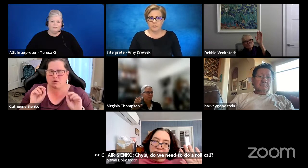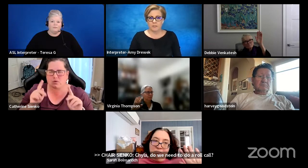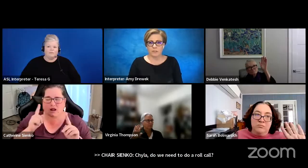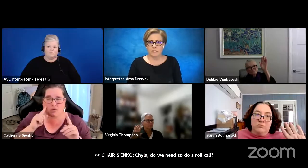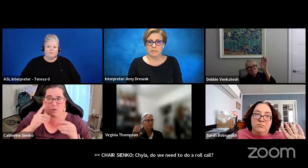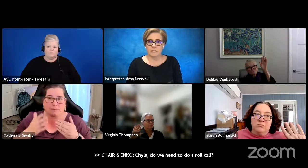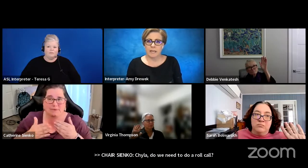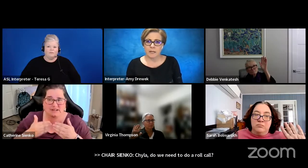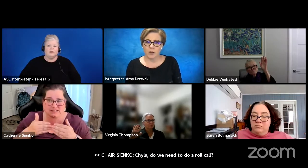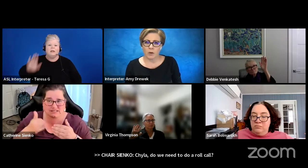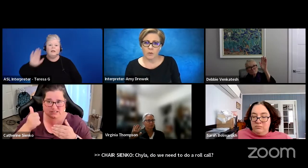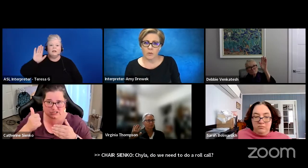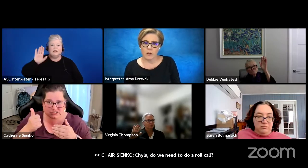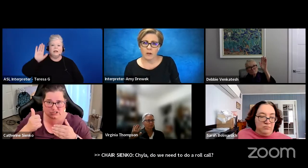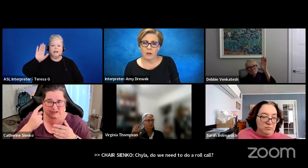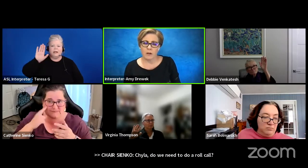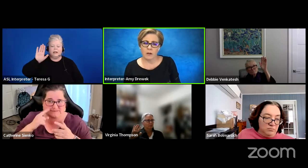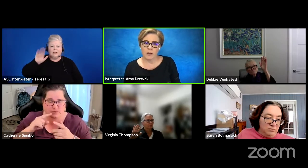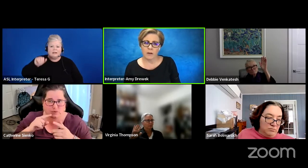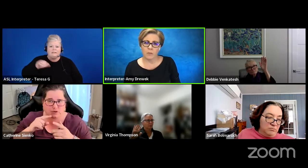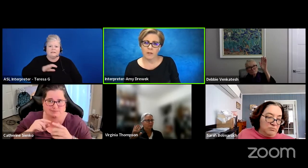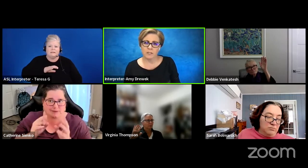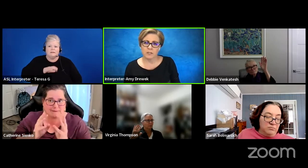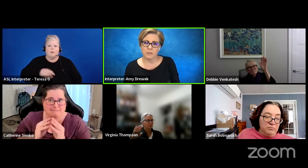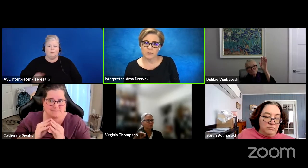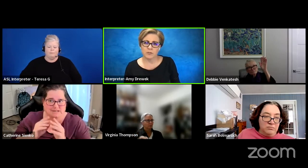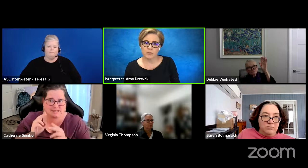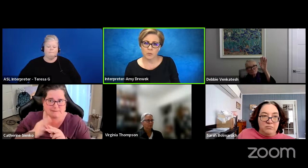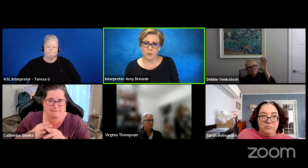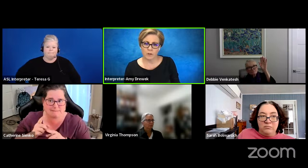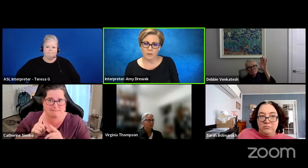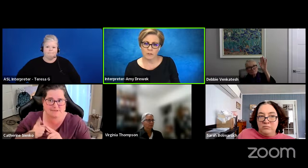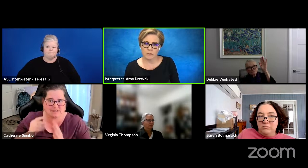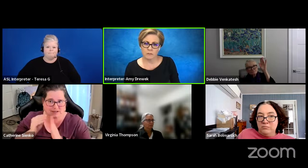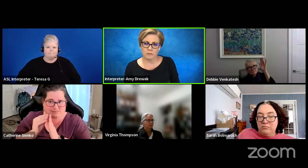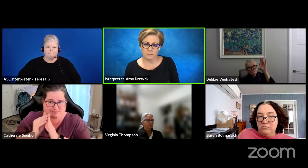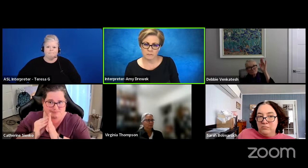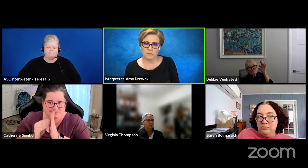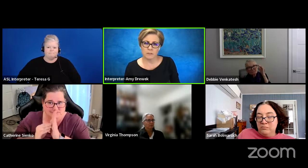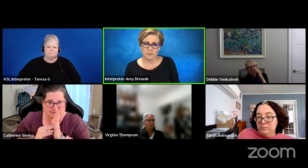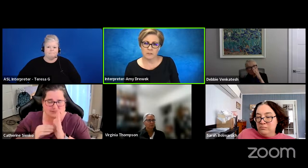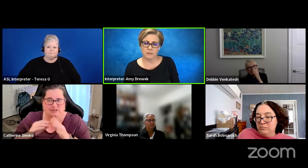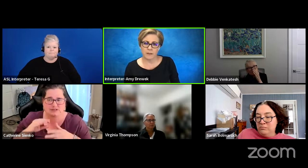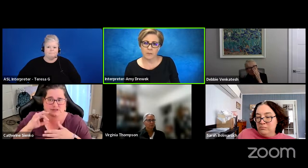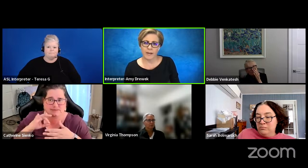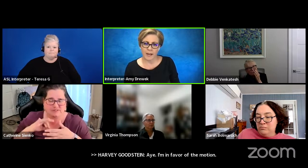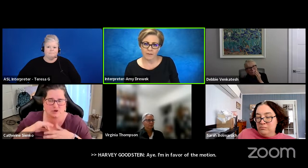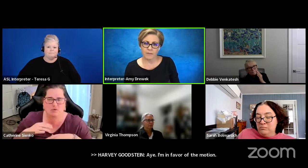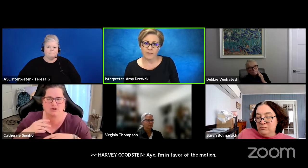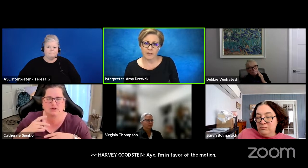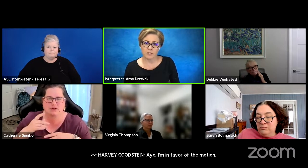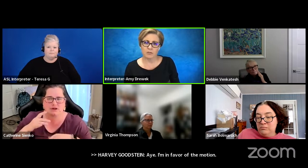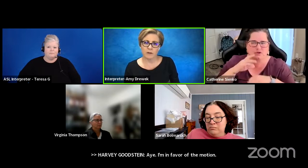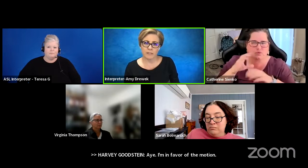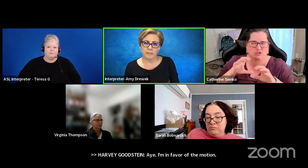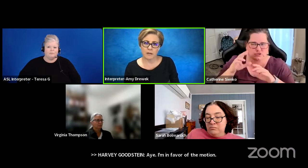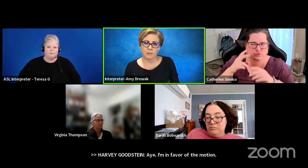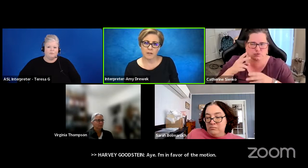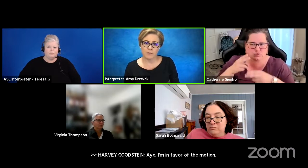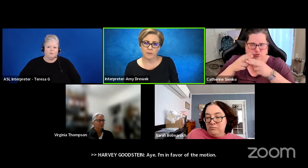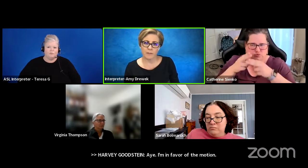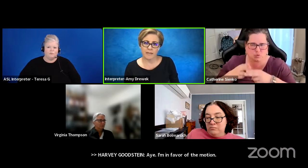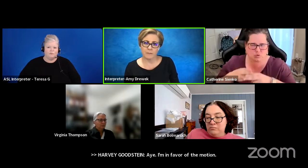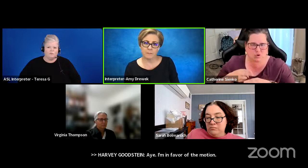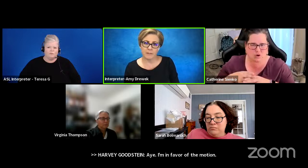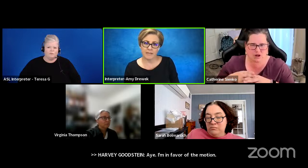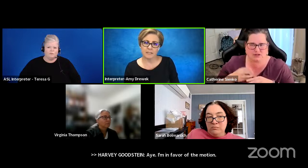This is Commissioner Cienko. I want to ensure that we have things